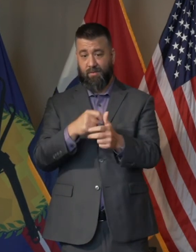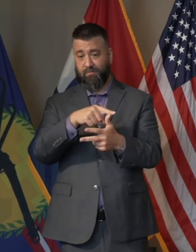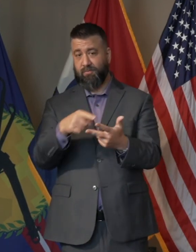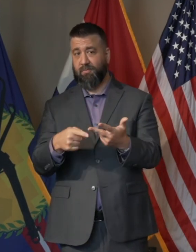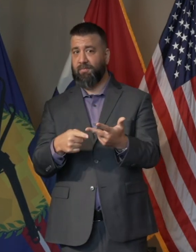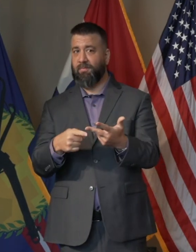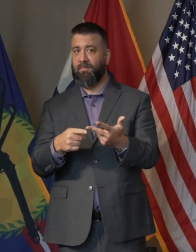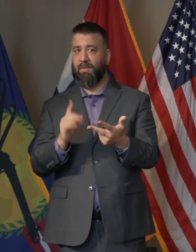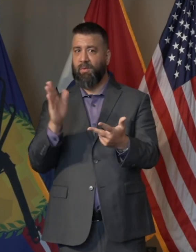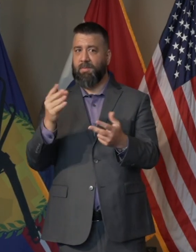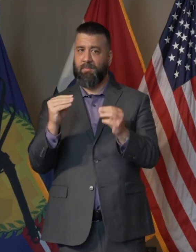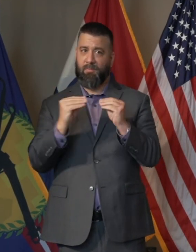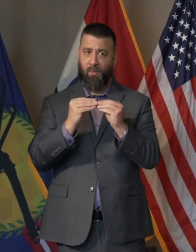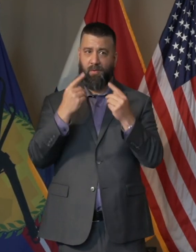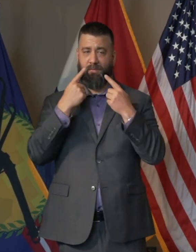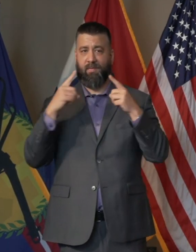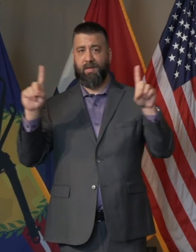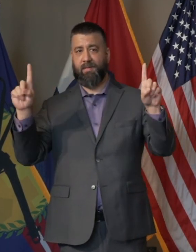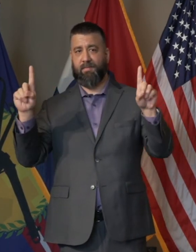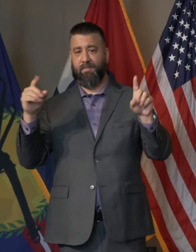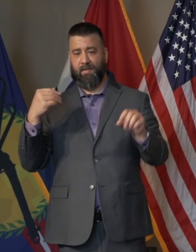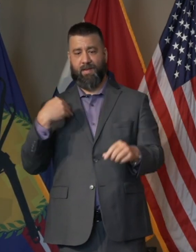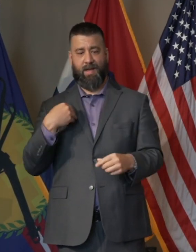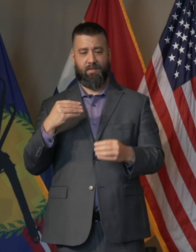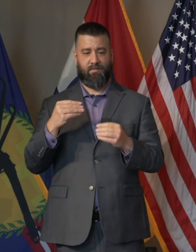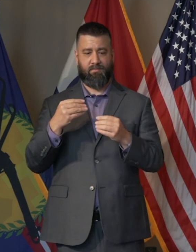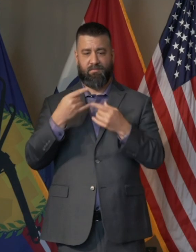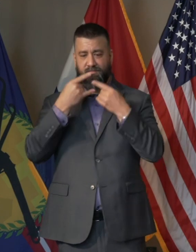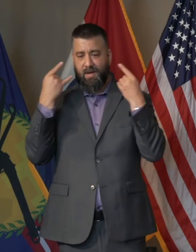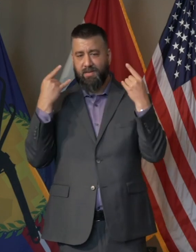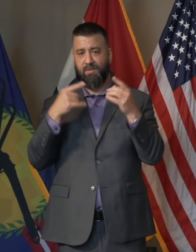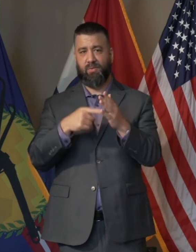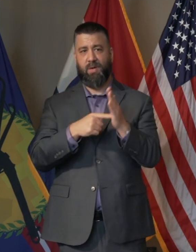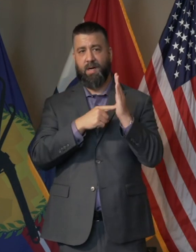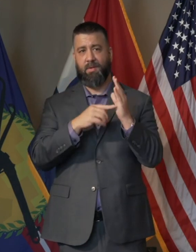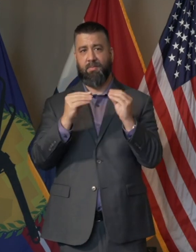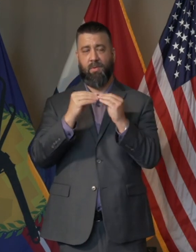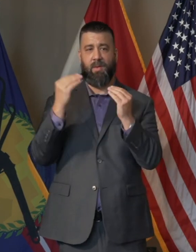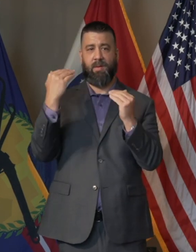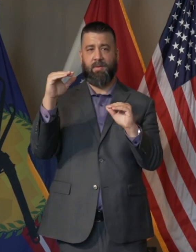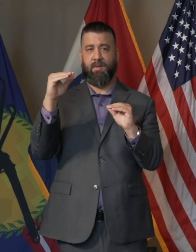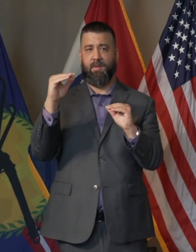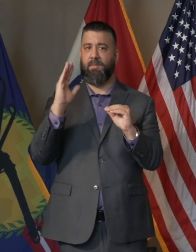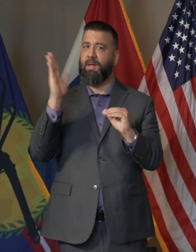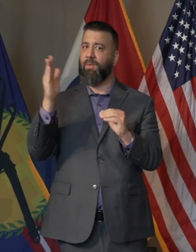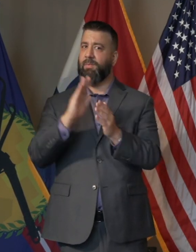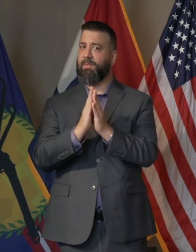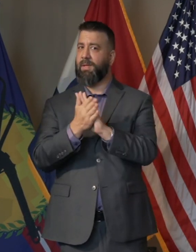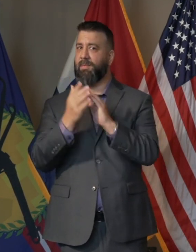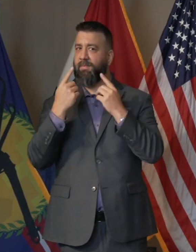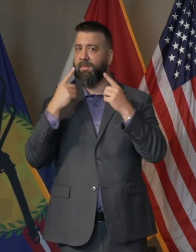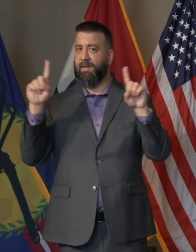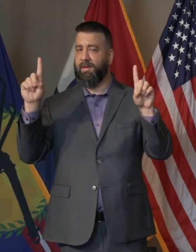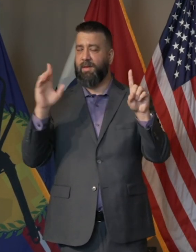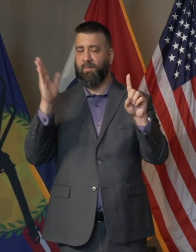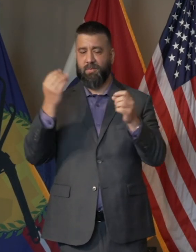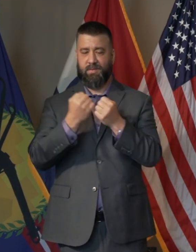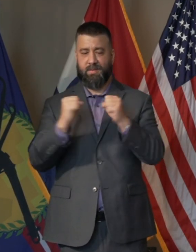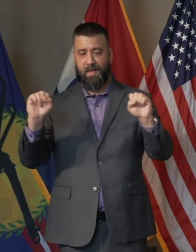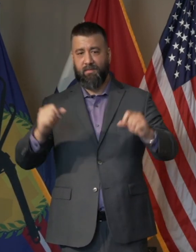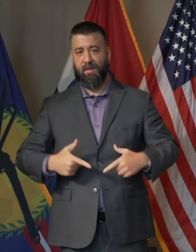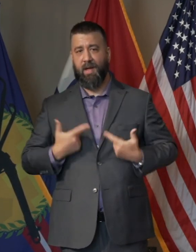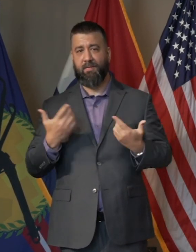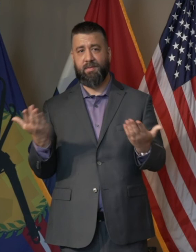had a masking order or had more restrictions, but they will certainly be effective. They will certainly save lives in St. Louis